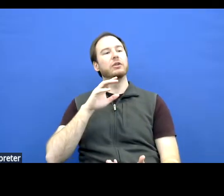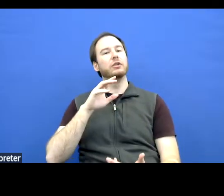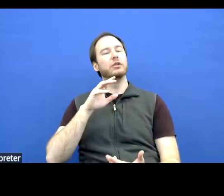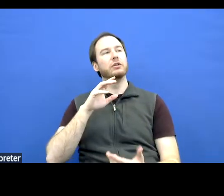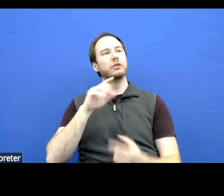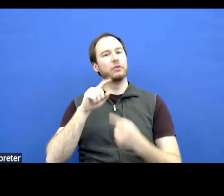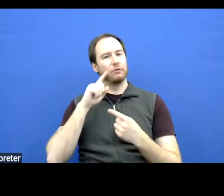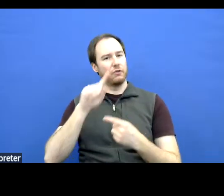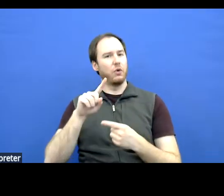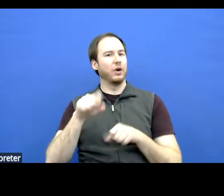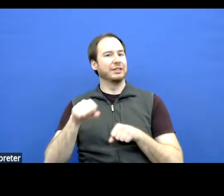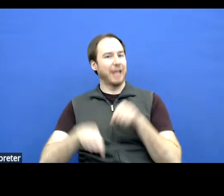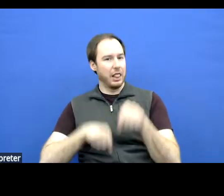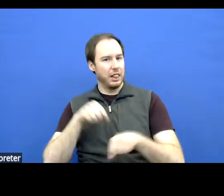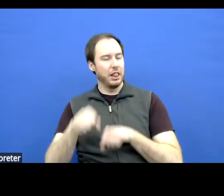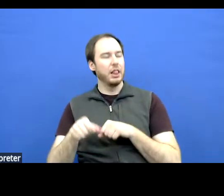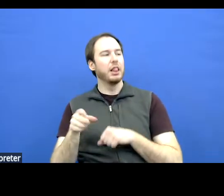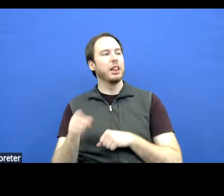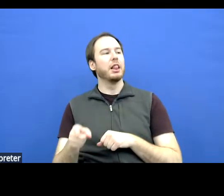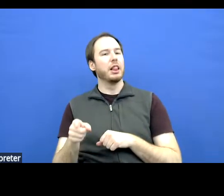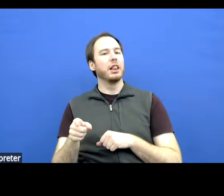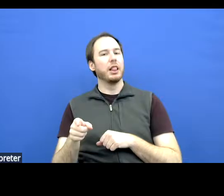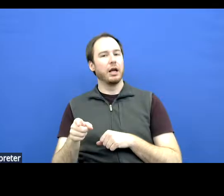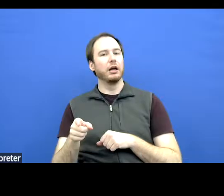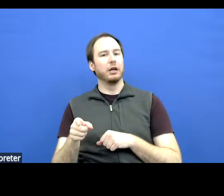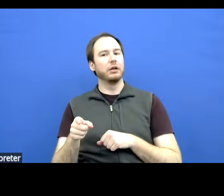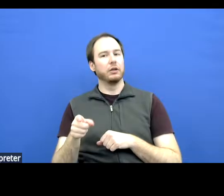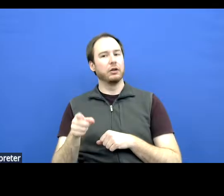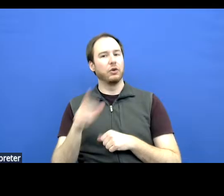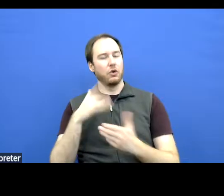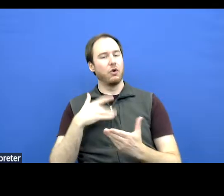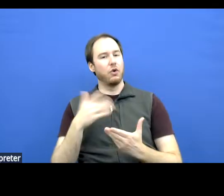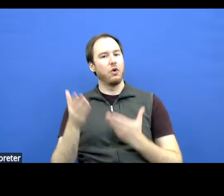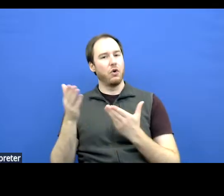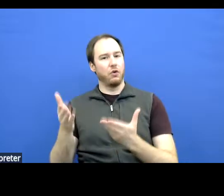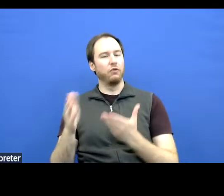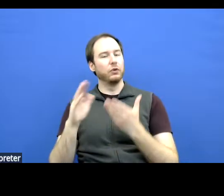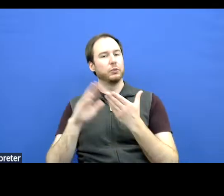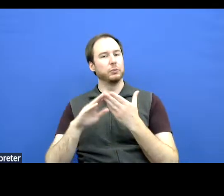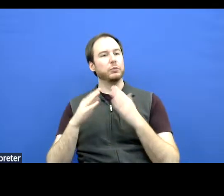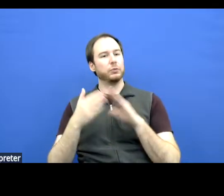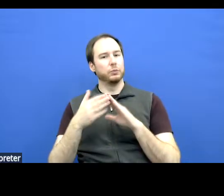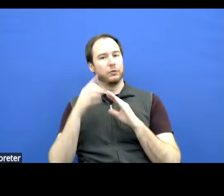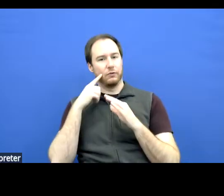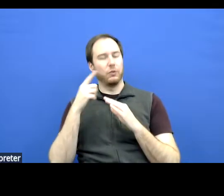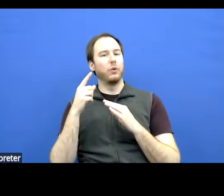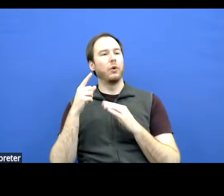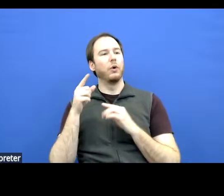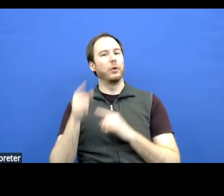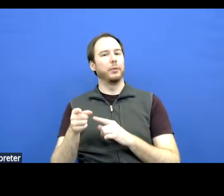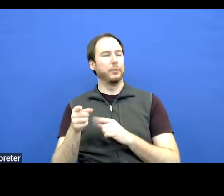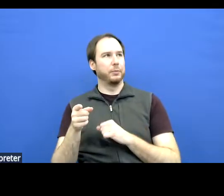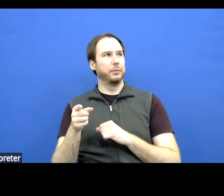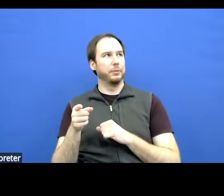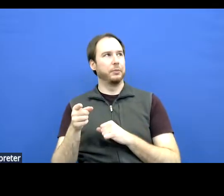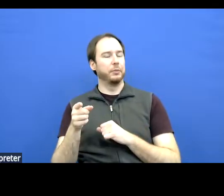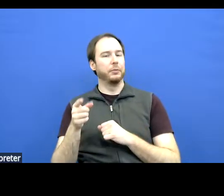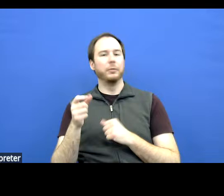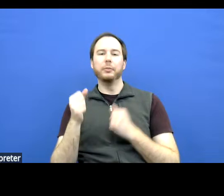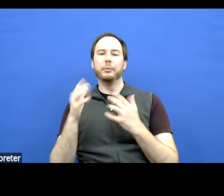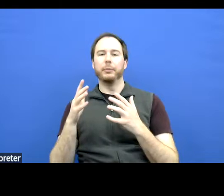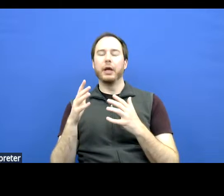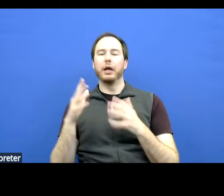cycling, which is offered the community for many troop bike